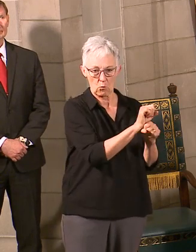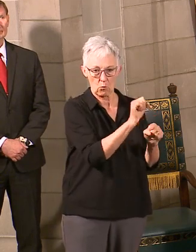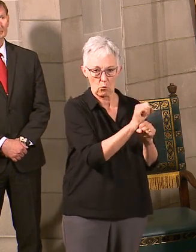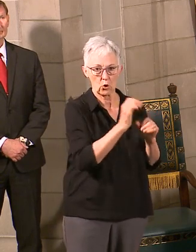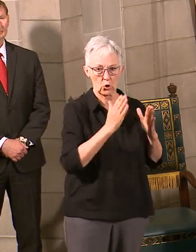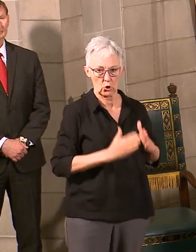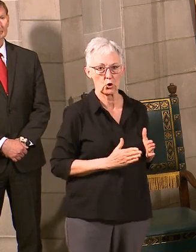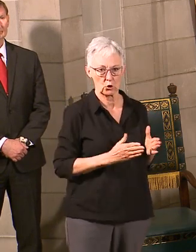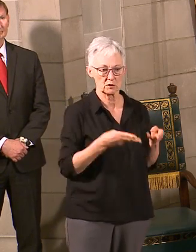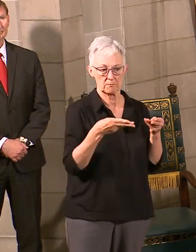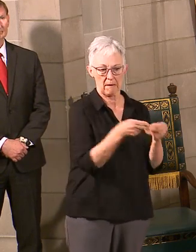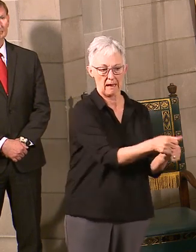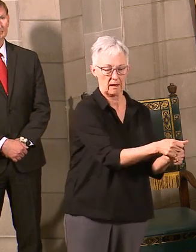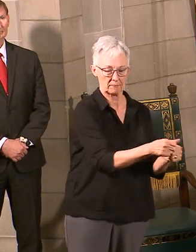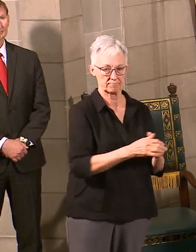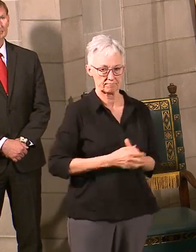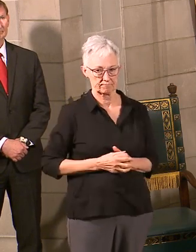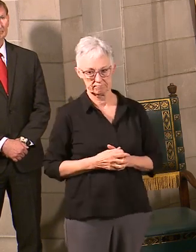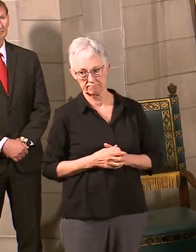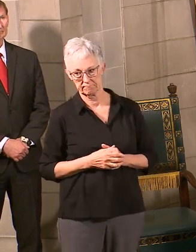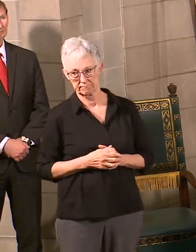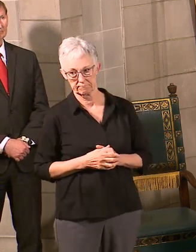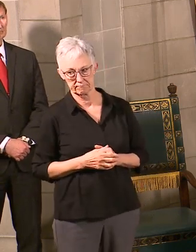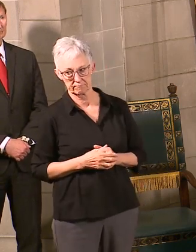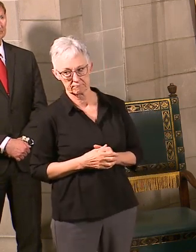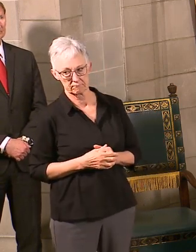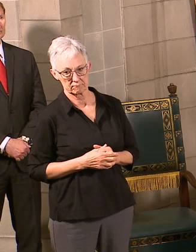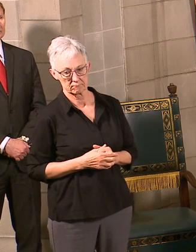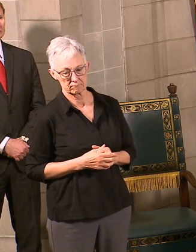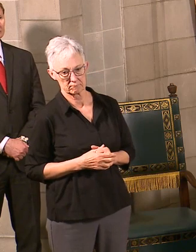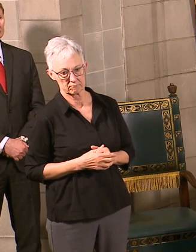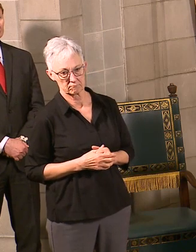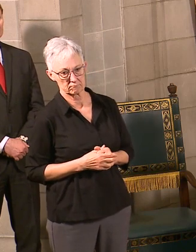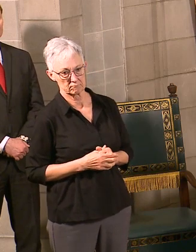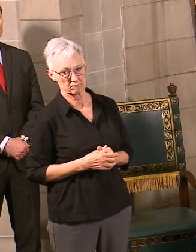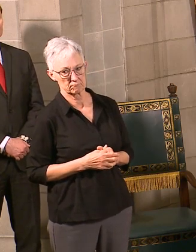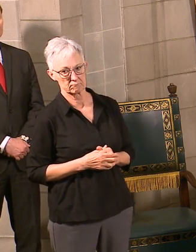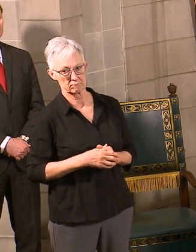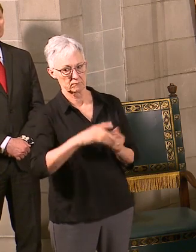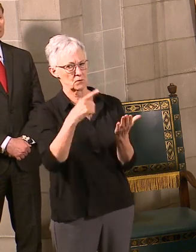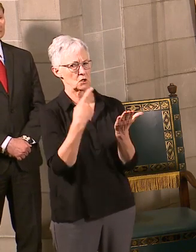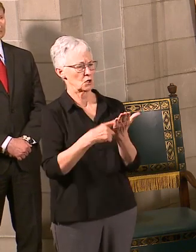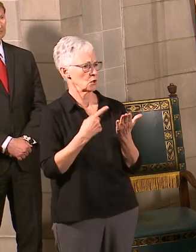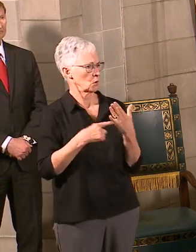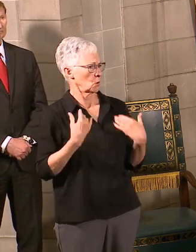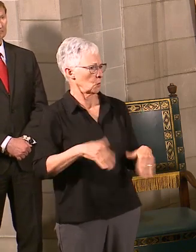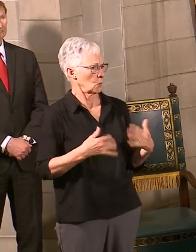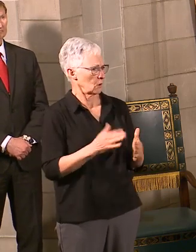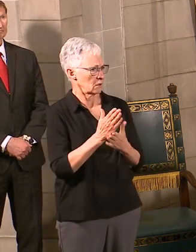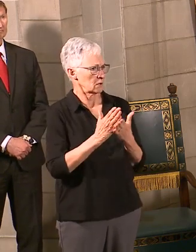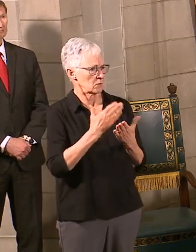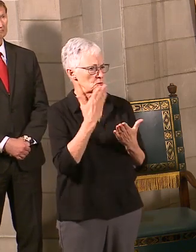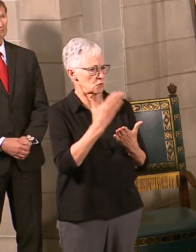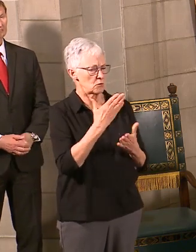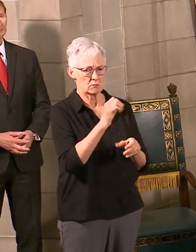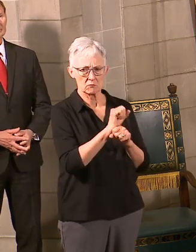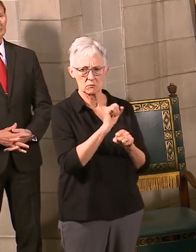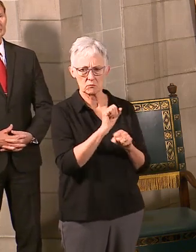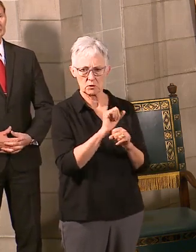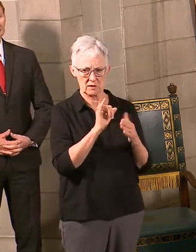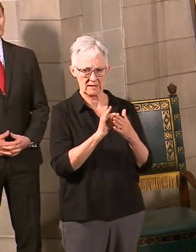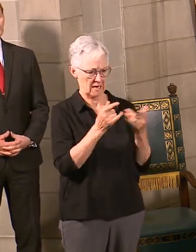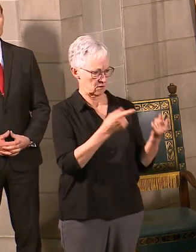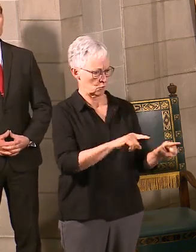Second, I want to talk about, I often talk about some of the great work that goes on in people responding back to this